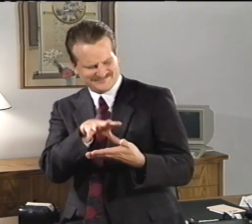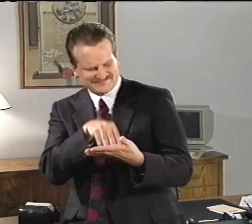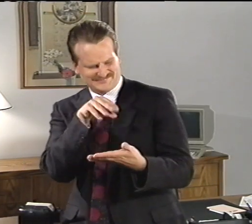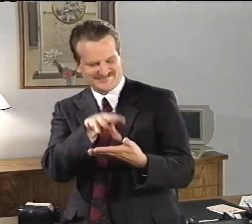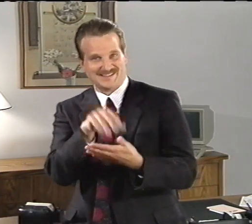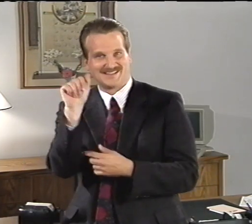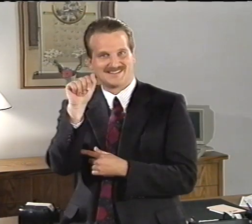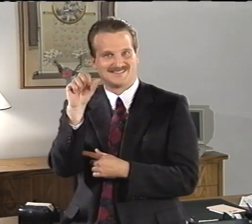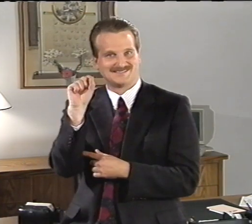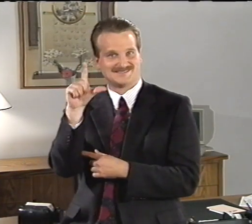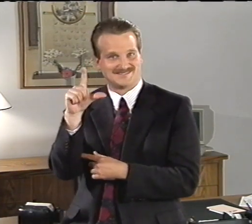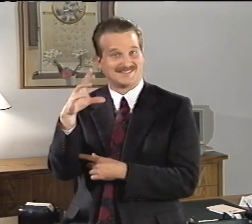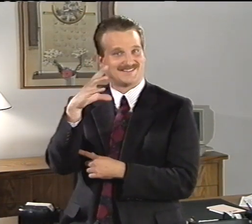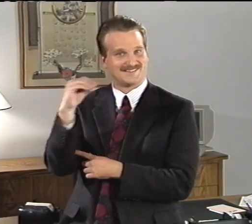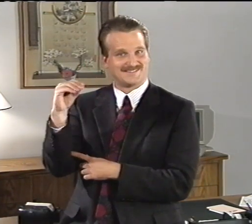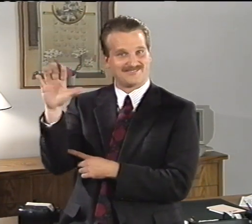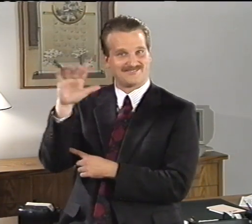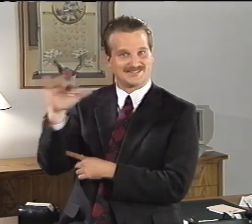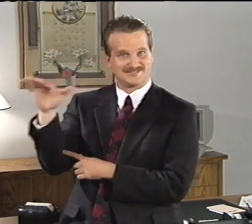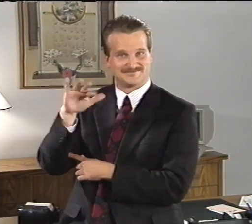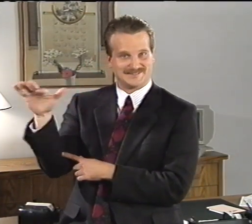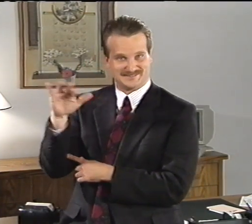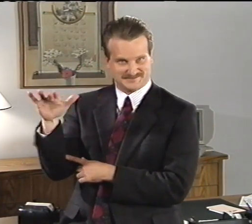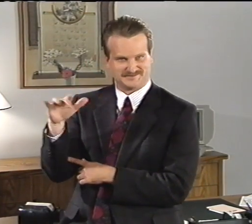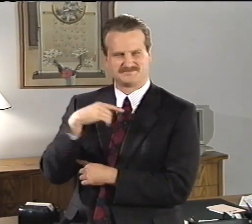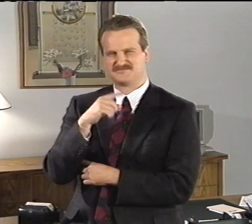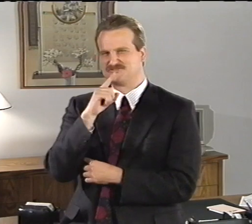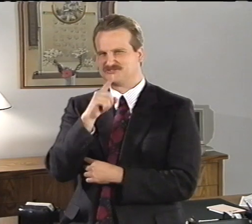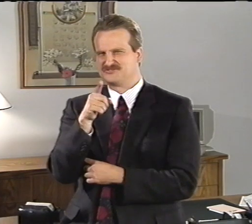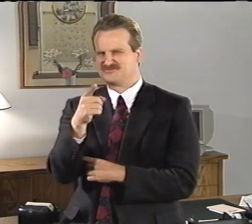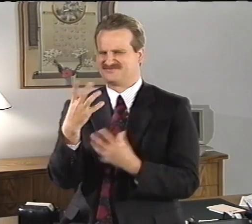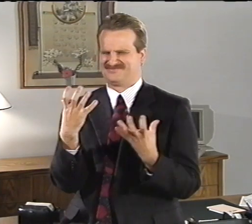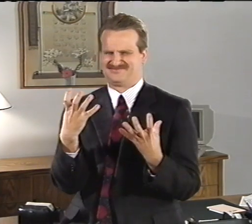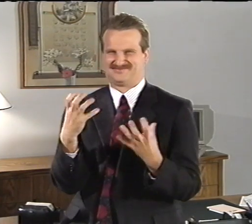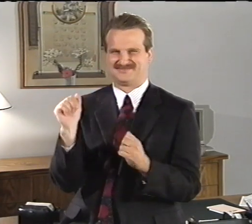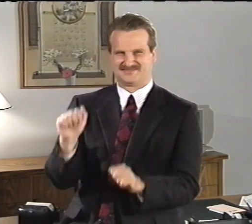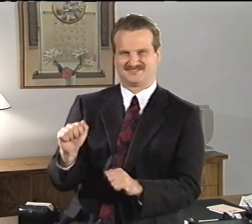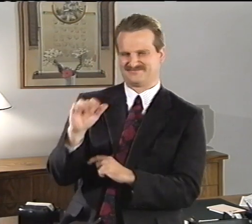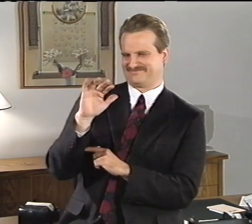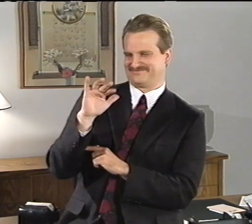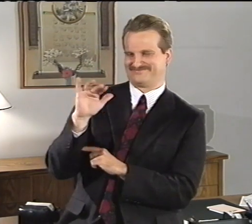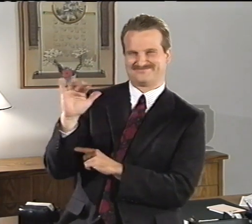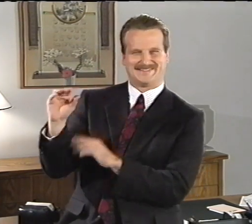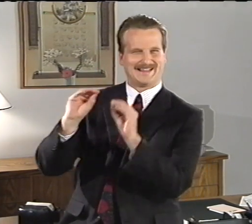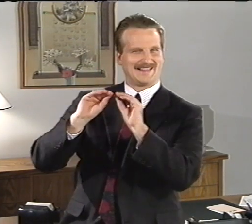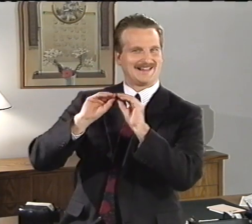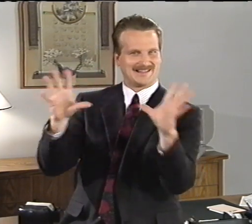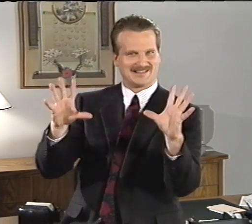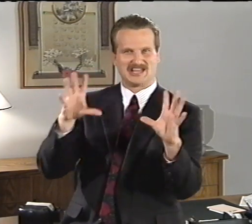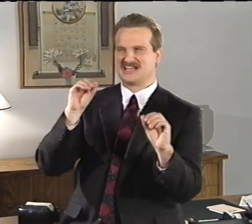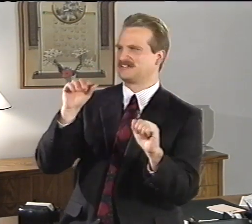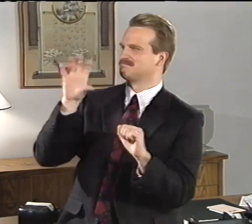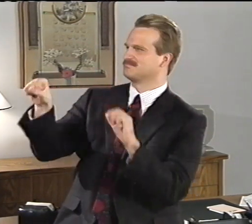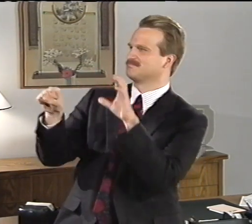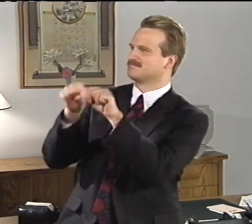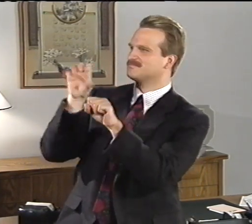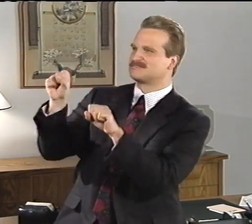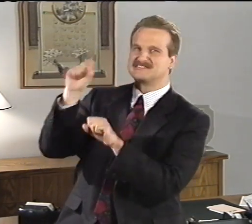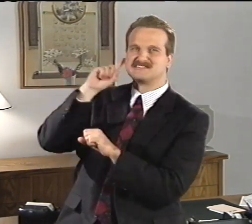Those of you who are learning sign language and fingerspelling want to be able to spell clearly and be able to read deaf